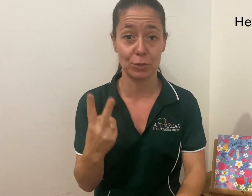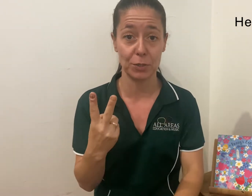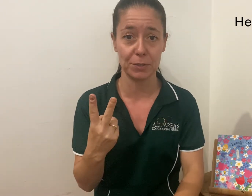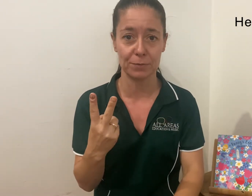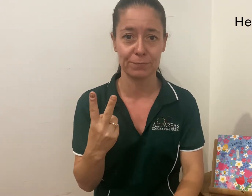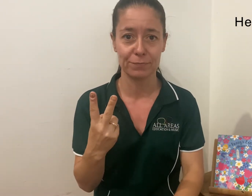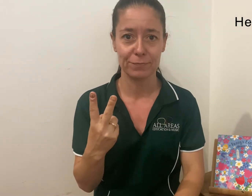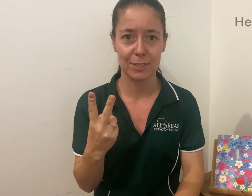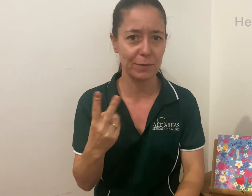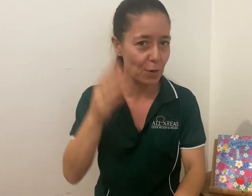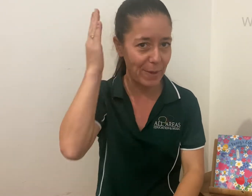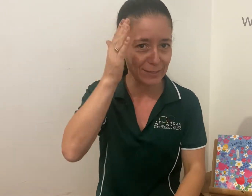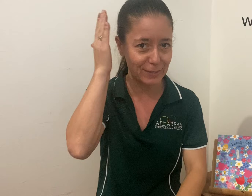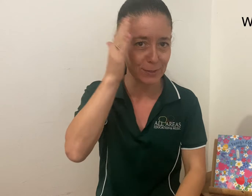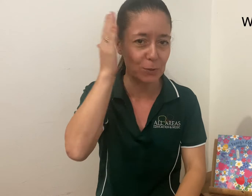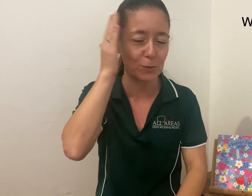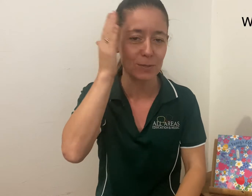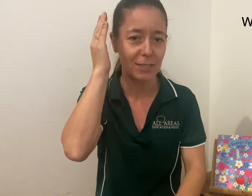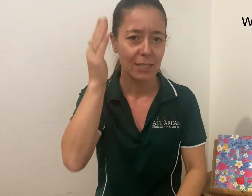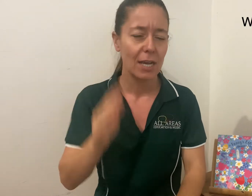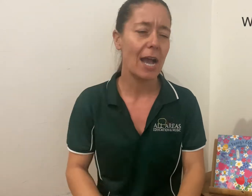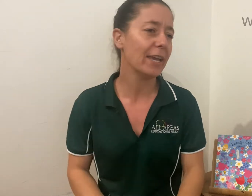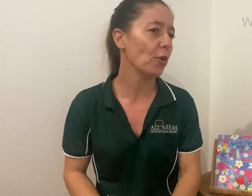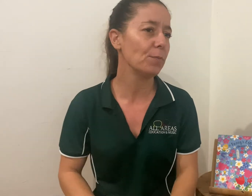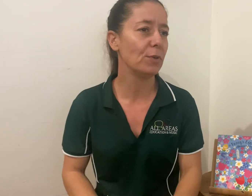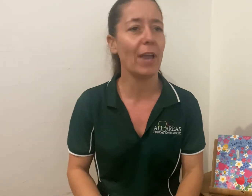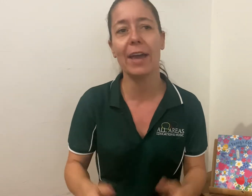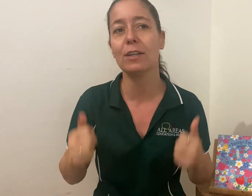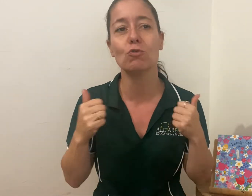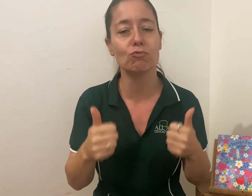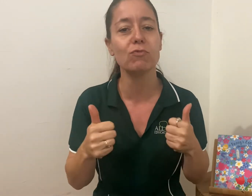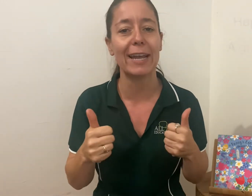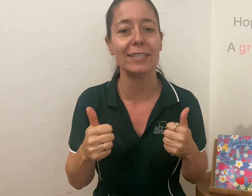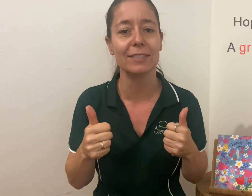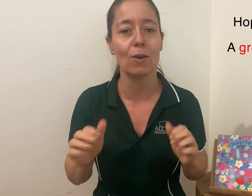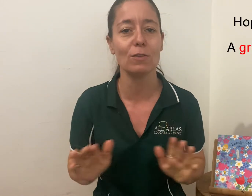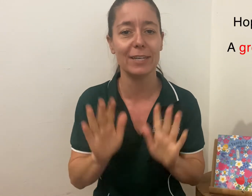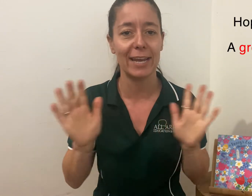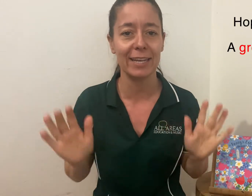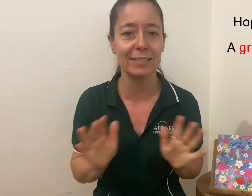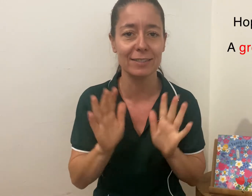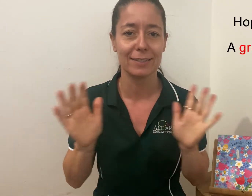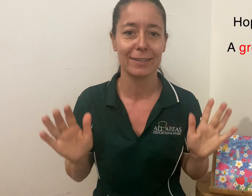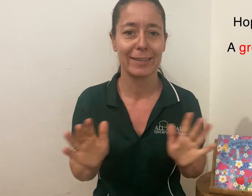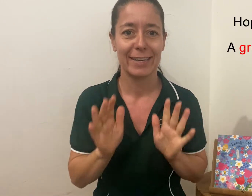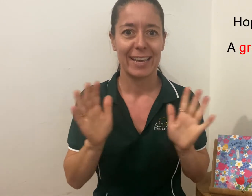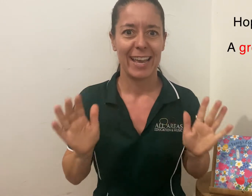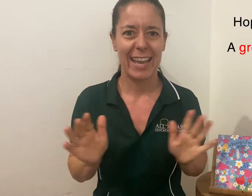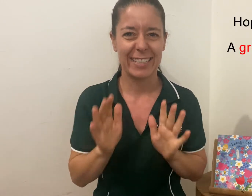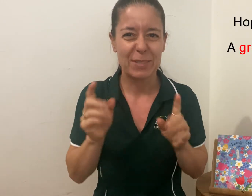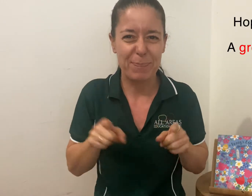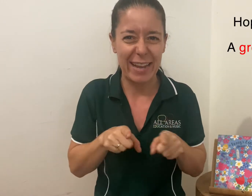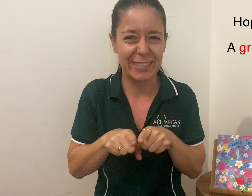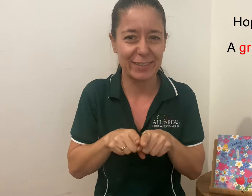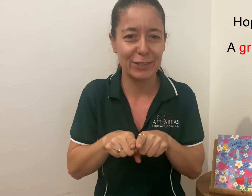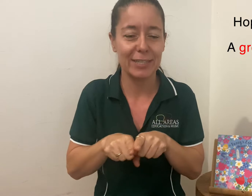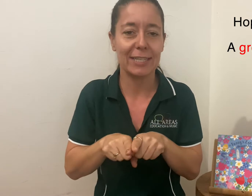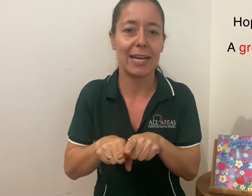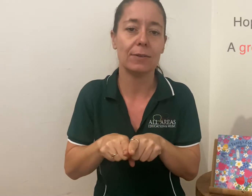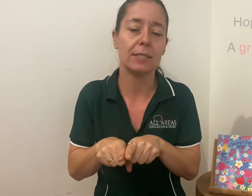2. So we've gone back to school. I hope you had a great holidays and it's back to learning now, isn't